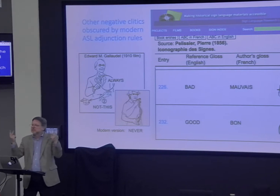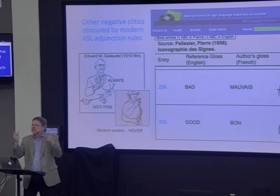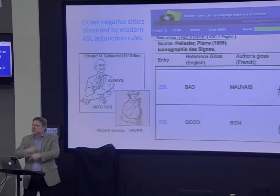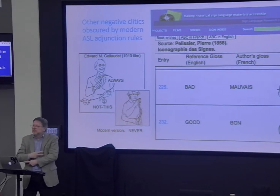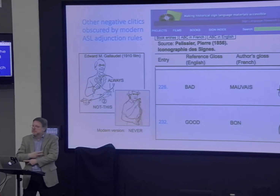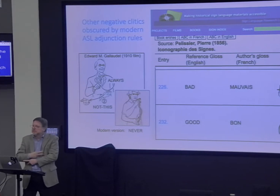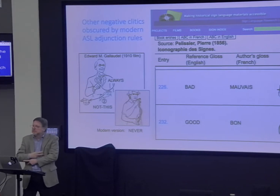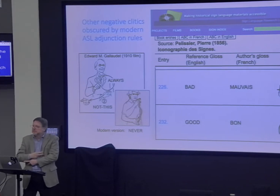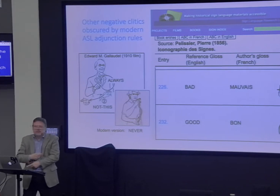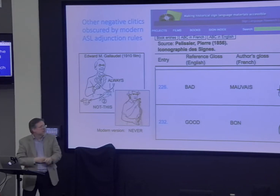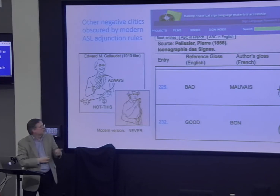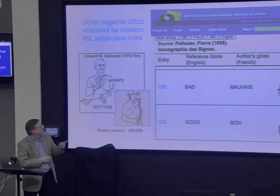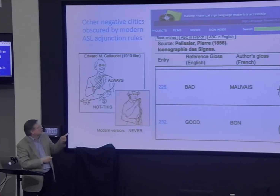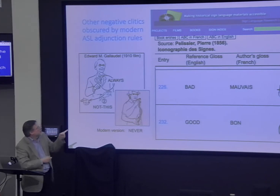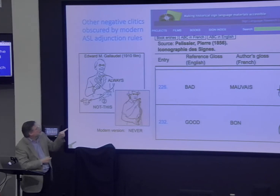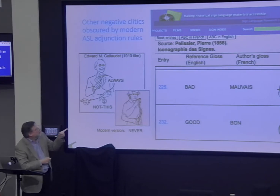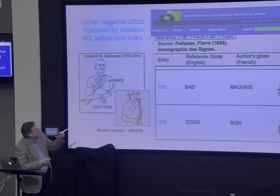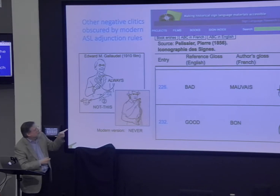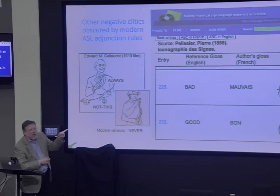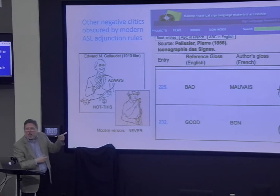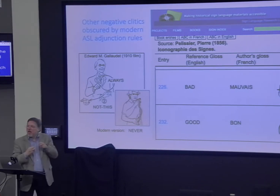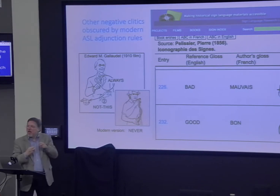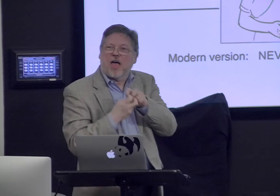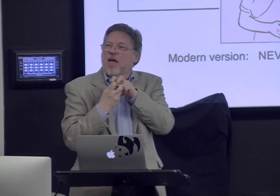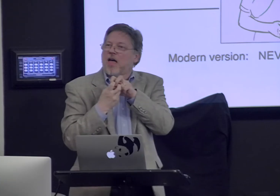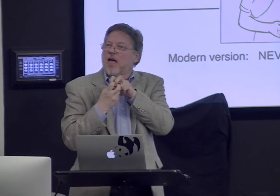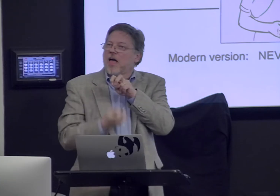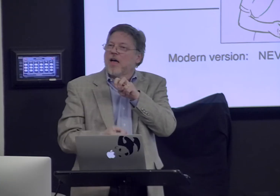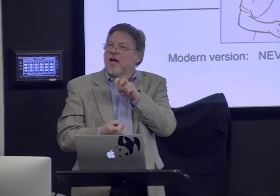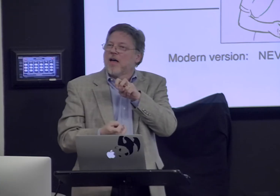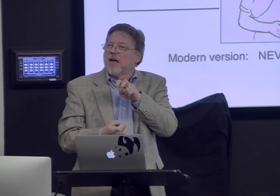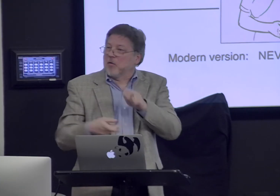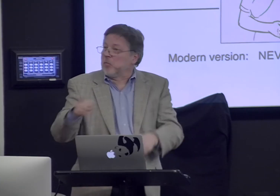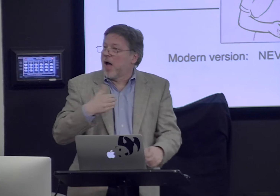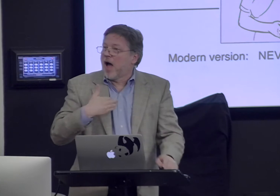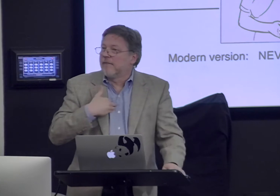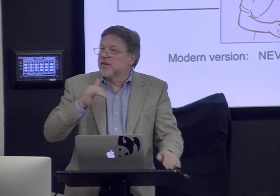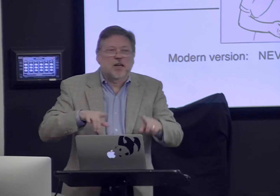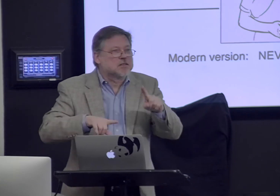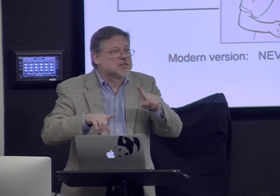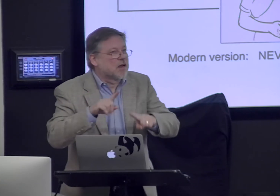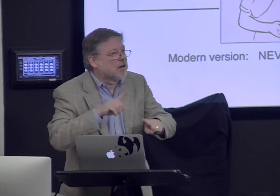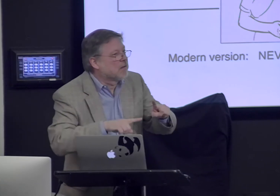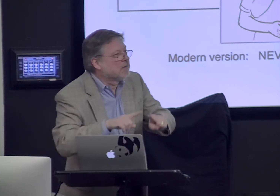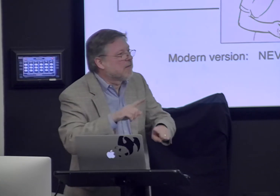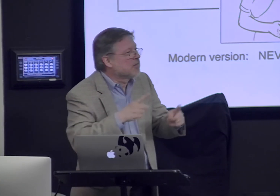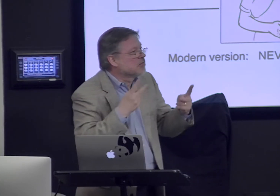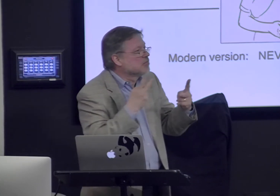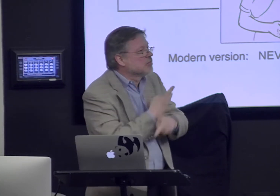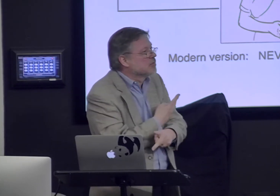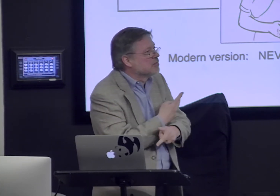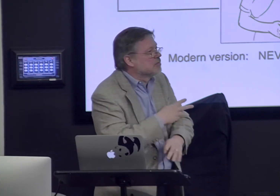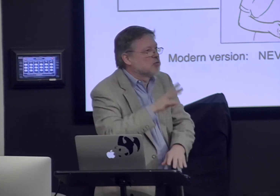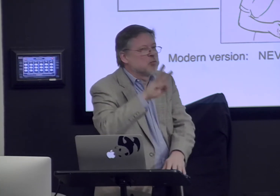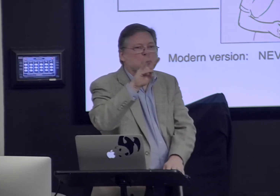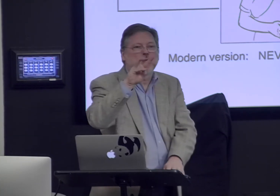of bad and good. The illustration for bad was very surprising